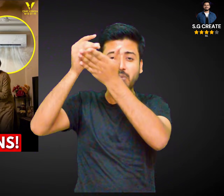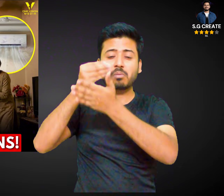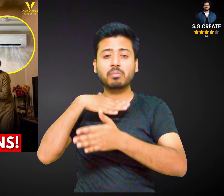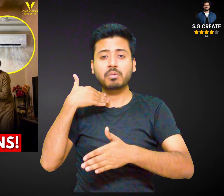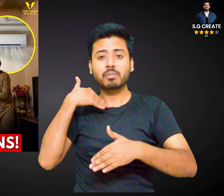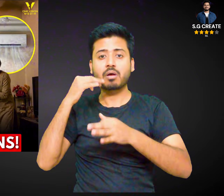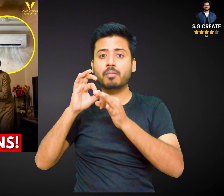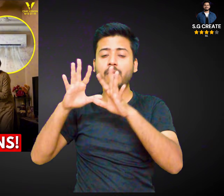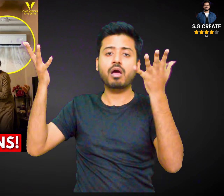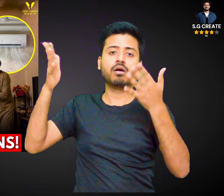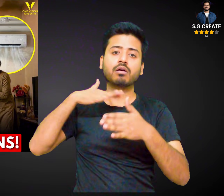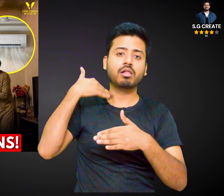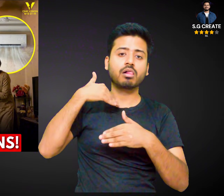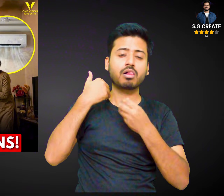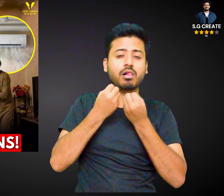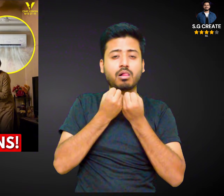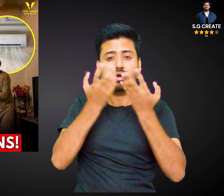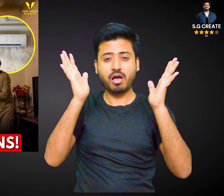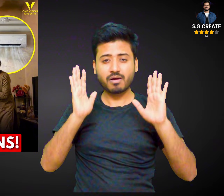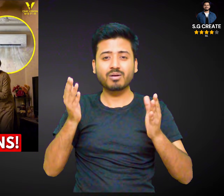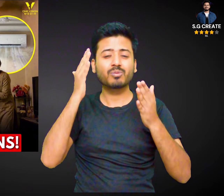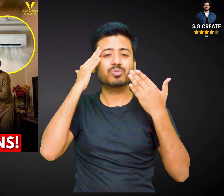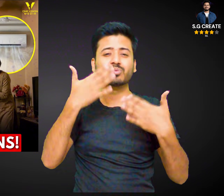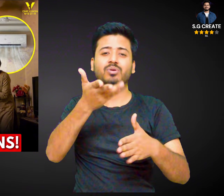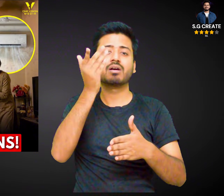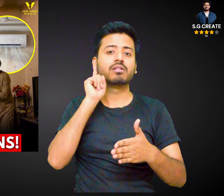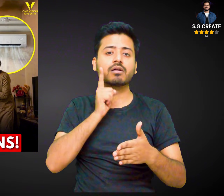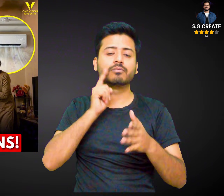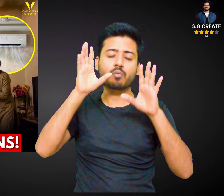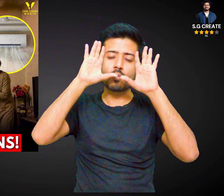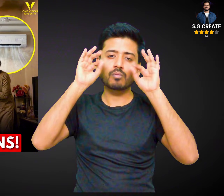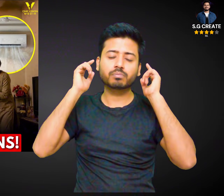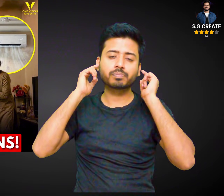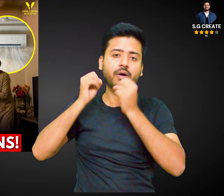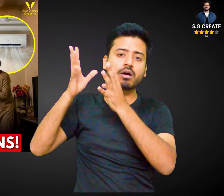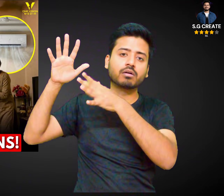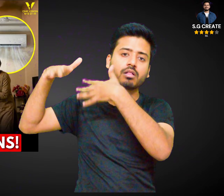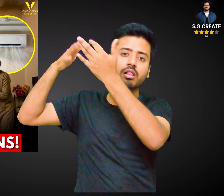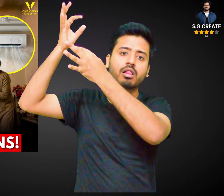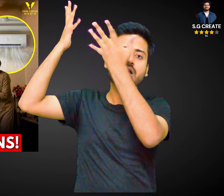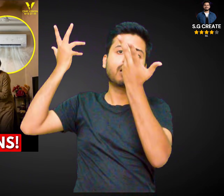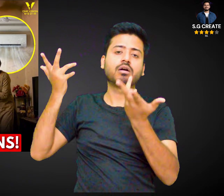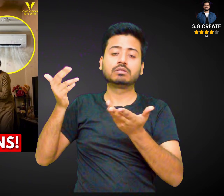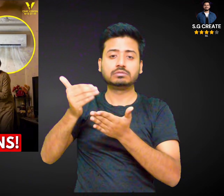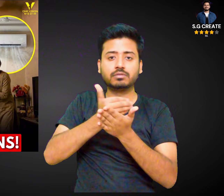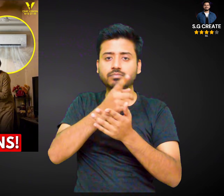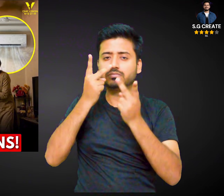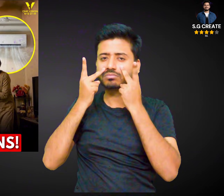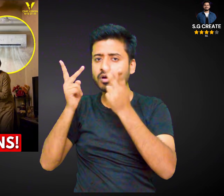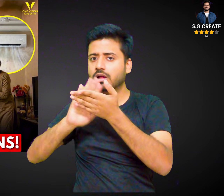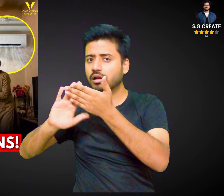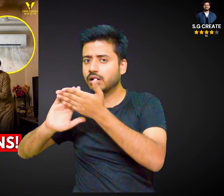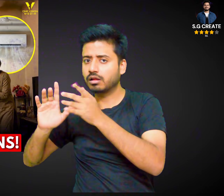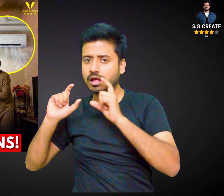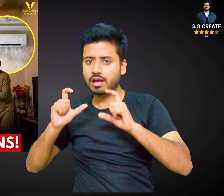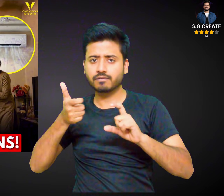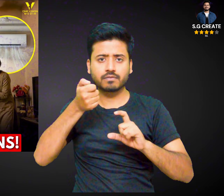52160 to book deep servicing and repairs. Verified local AC services. Belpuri, Varanasi. If you require immediate assistance